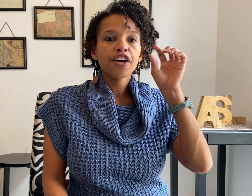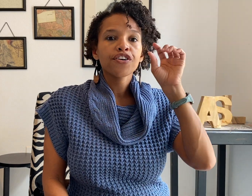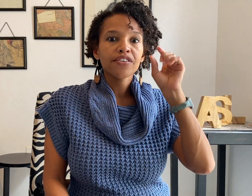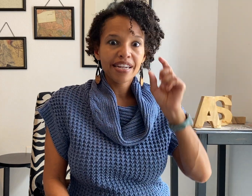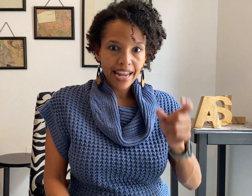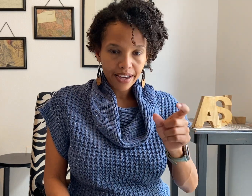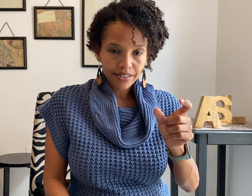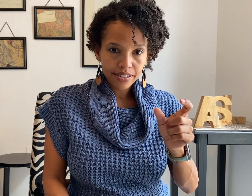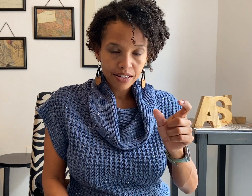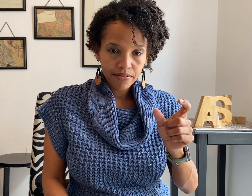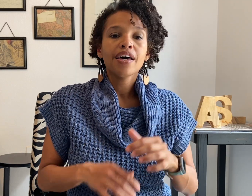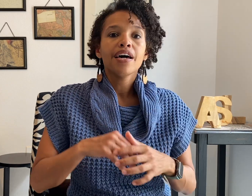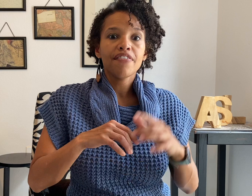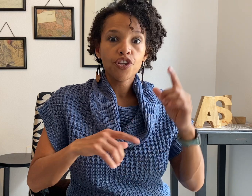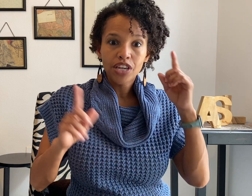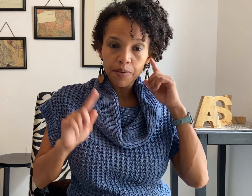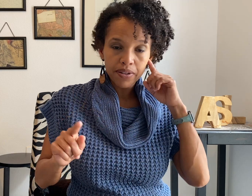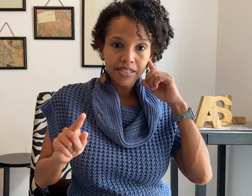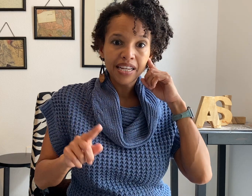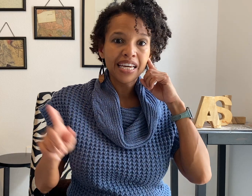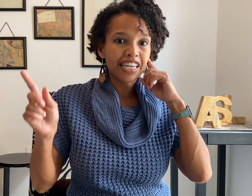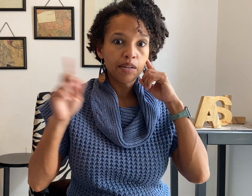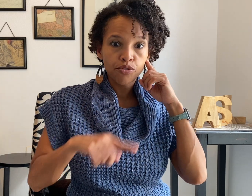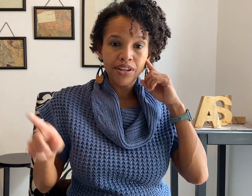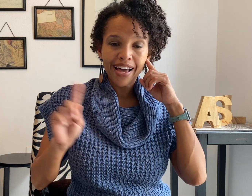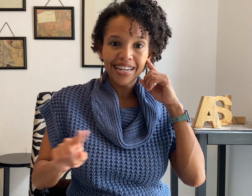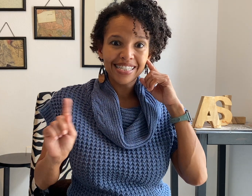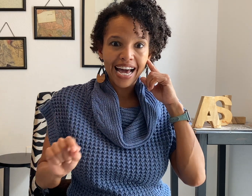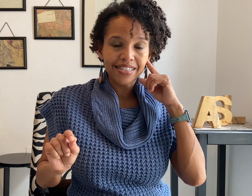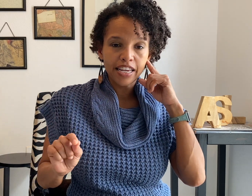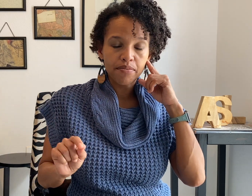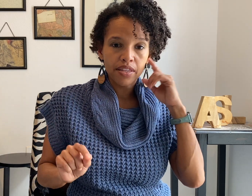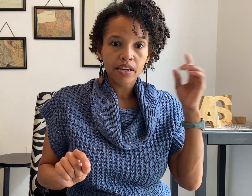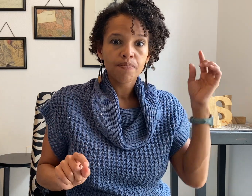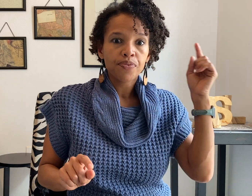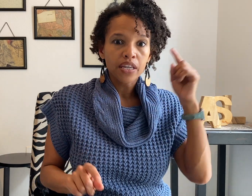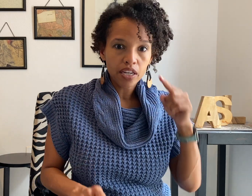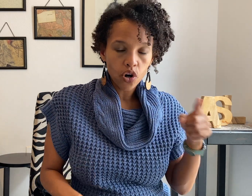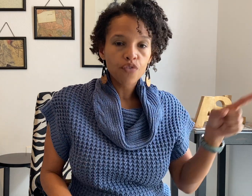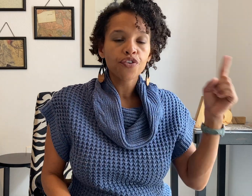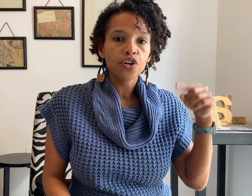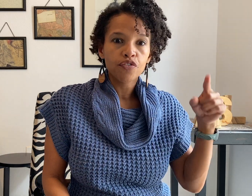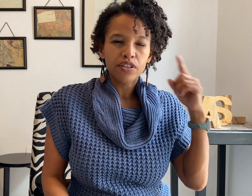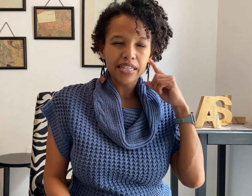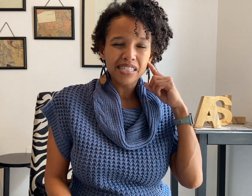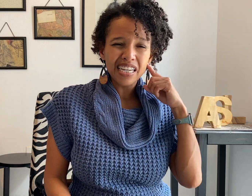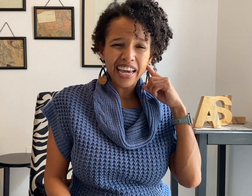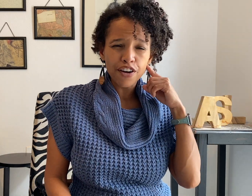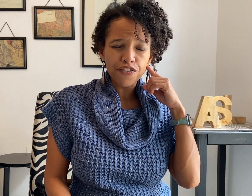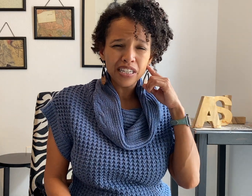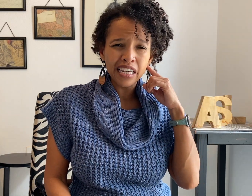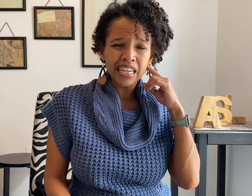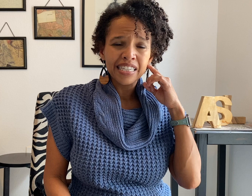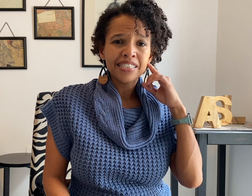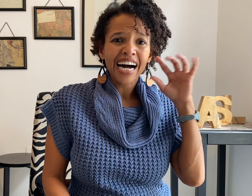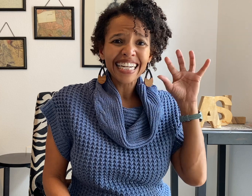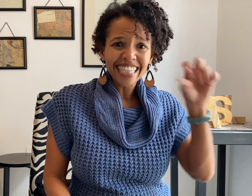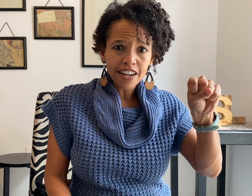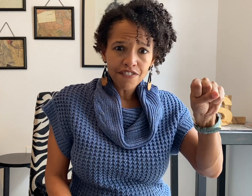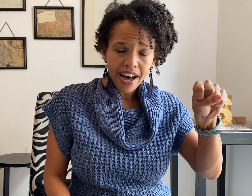refrigerator next. And then you keep listening and keep doing that exact same thing over and over. Listening carefully,